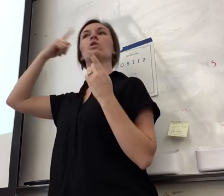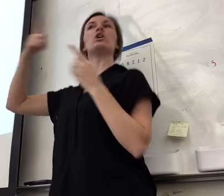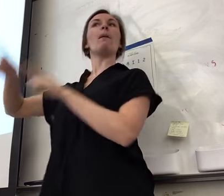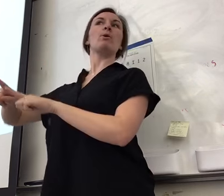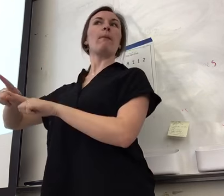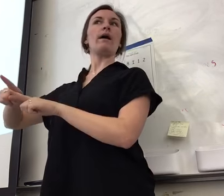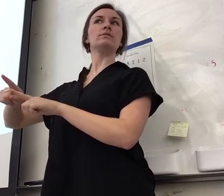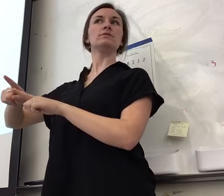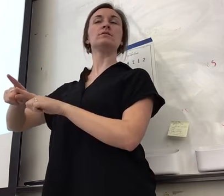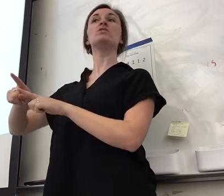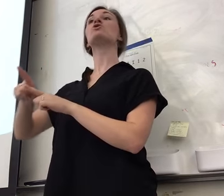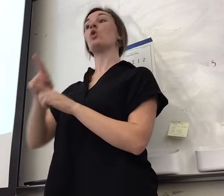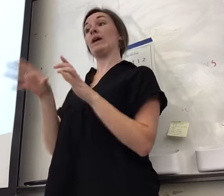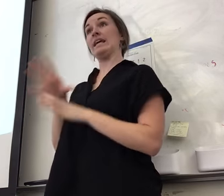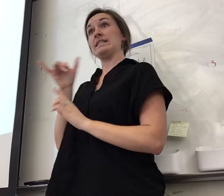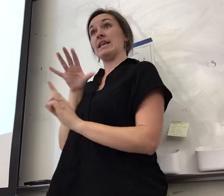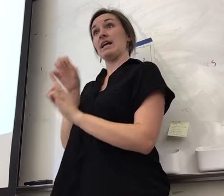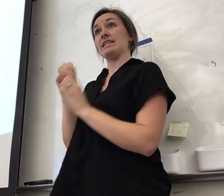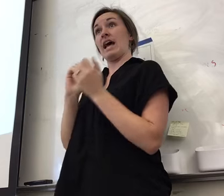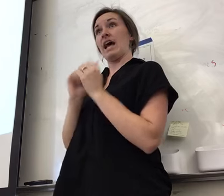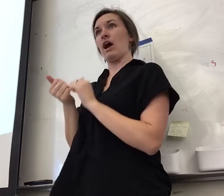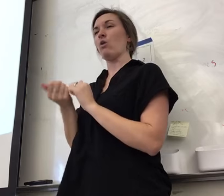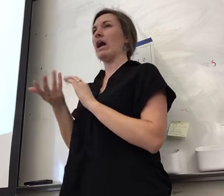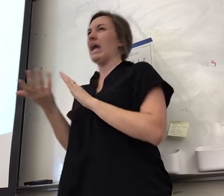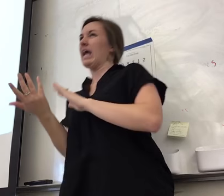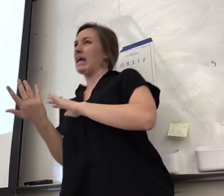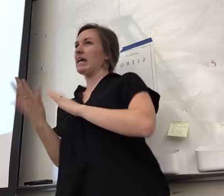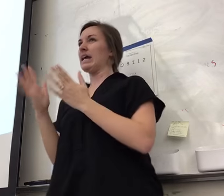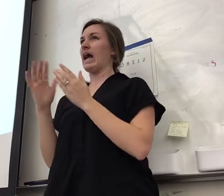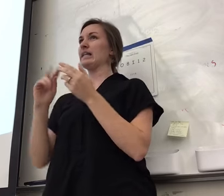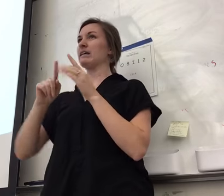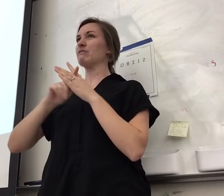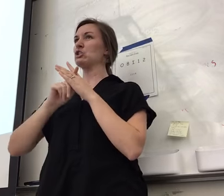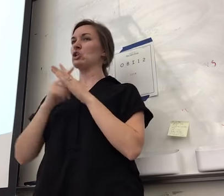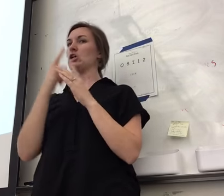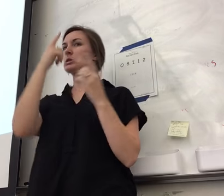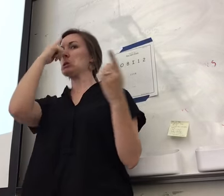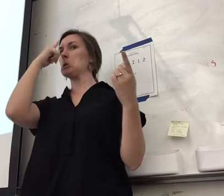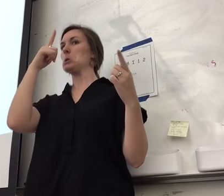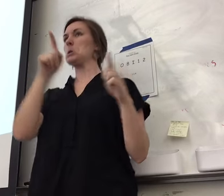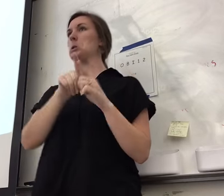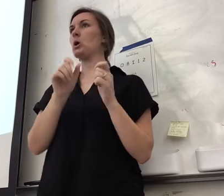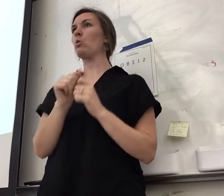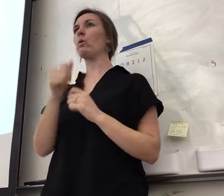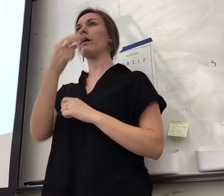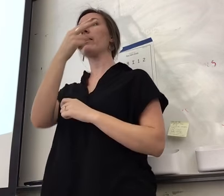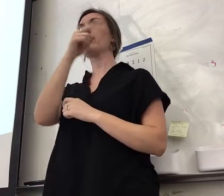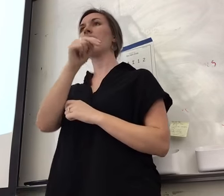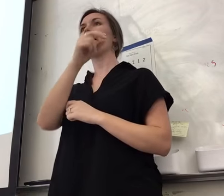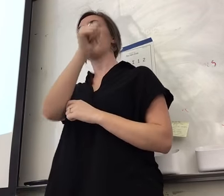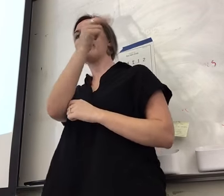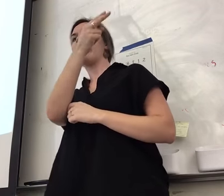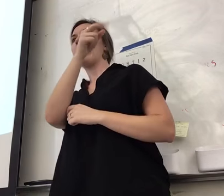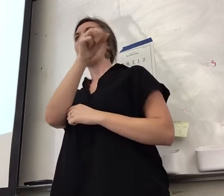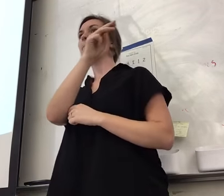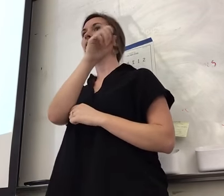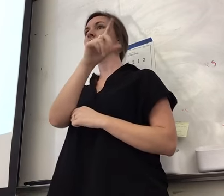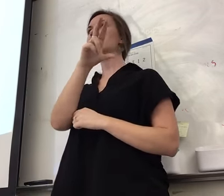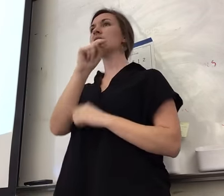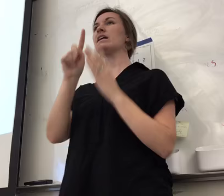by becoming somewhat Hamiltonian. Now, for example, this is going to be done with what is known as a tariff. Now, I'm going to explain what